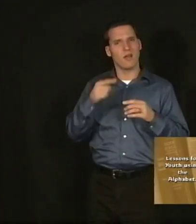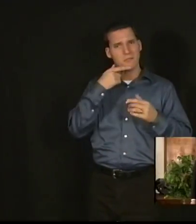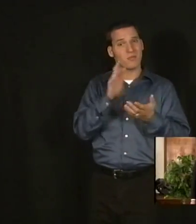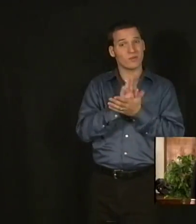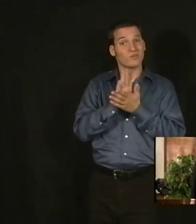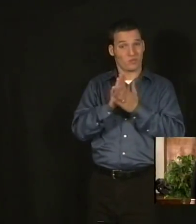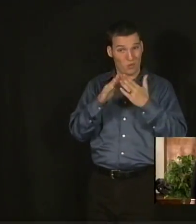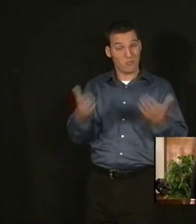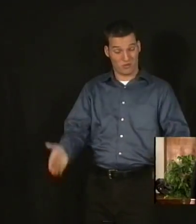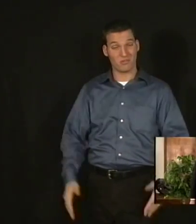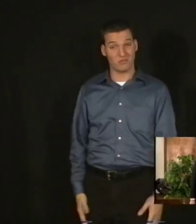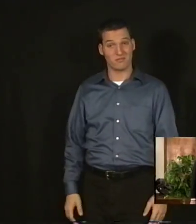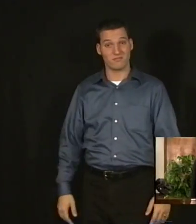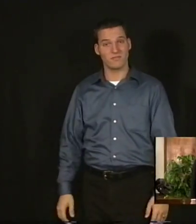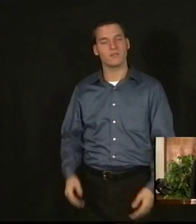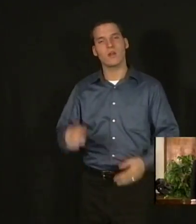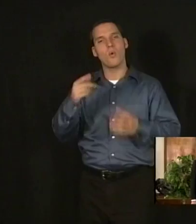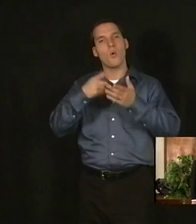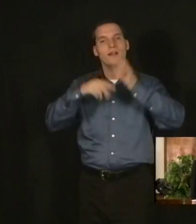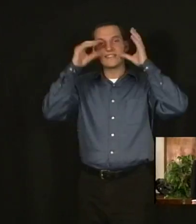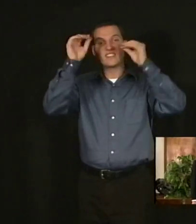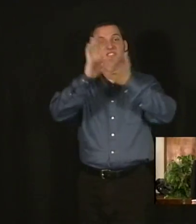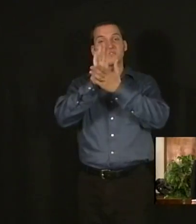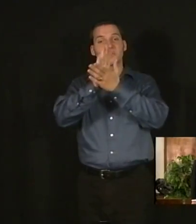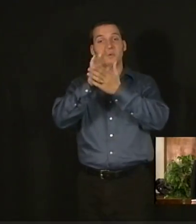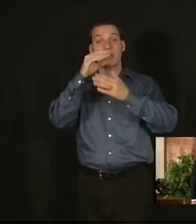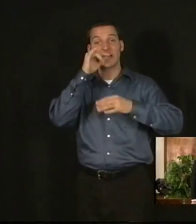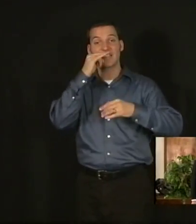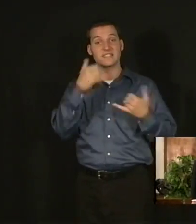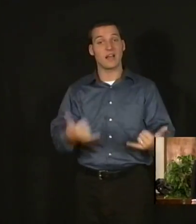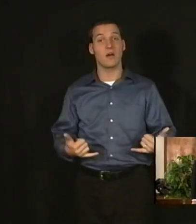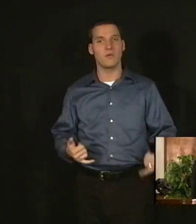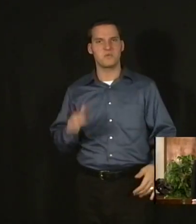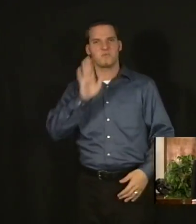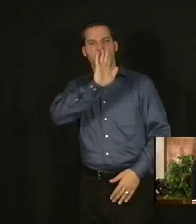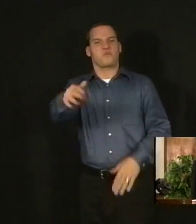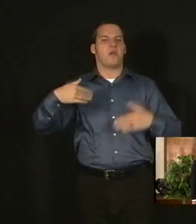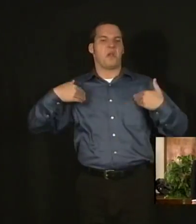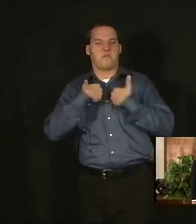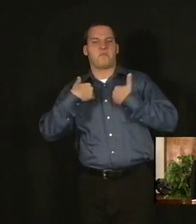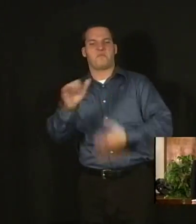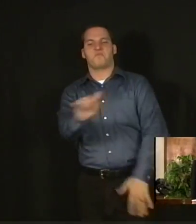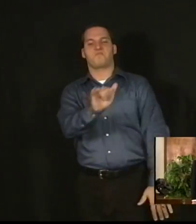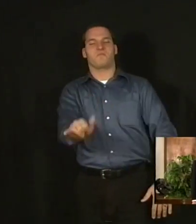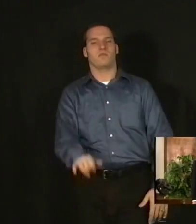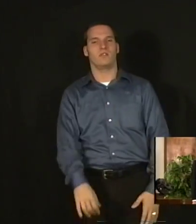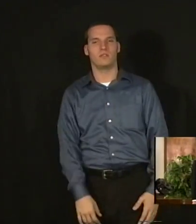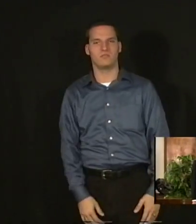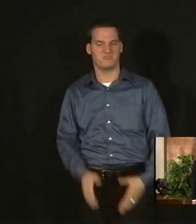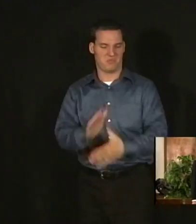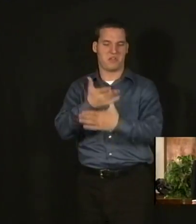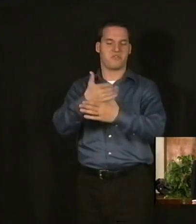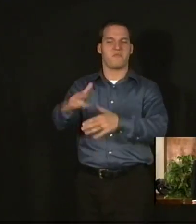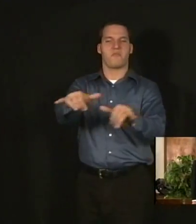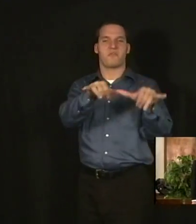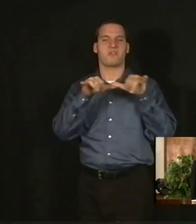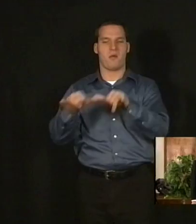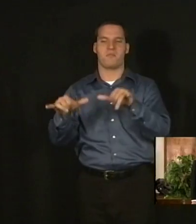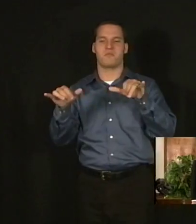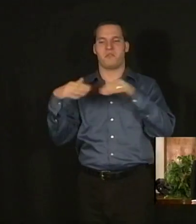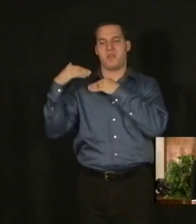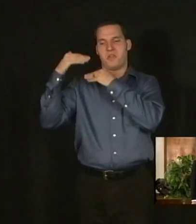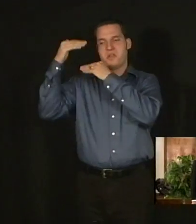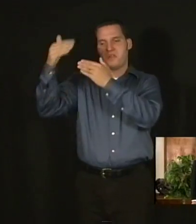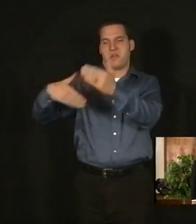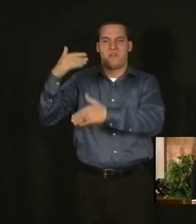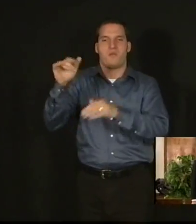That's a public school textbook, folks. Guess what they teach the kids today? You're an animal. Share a common heritage with